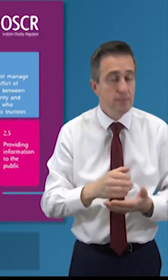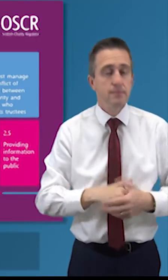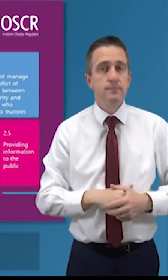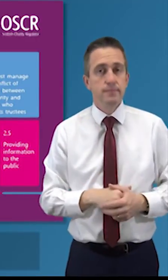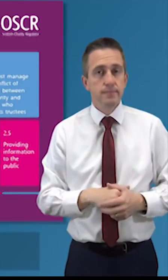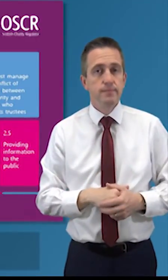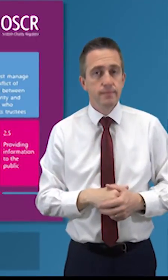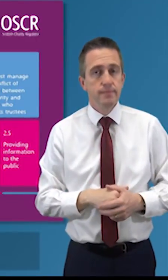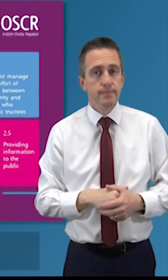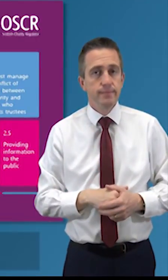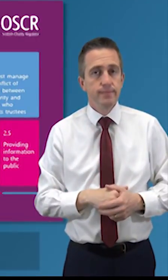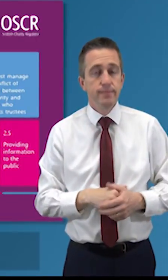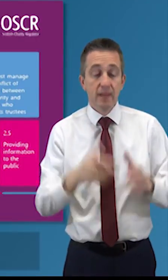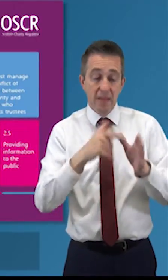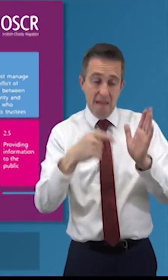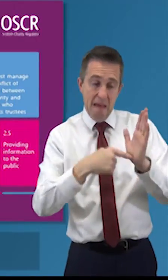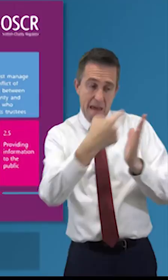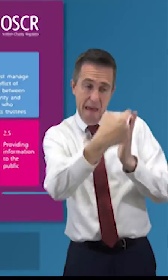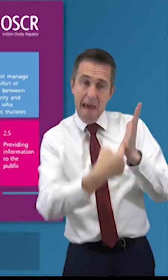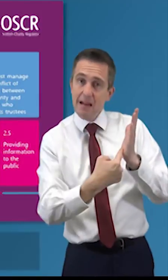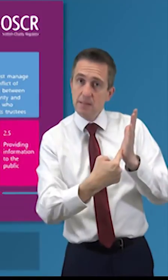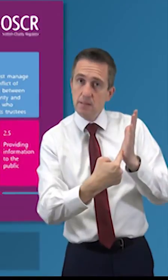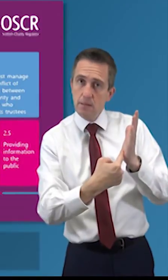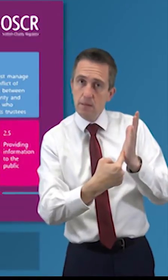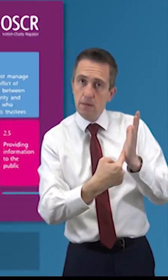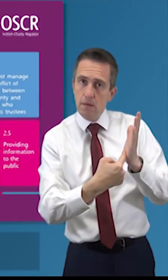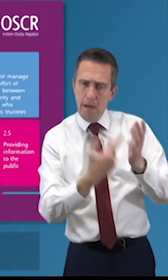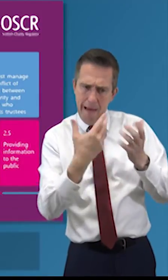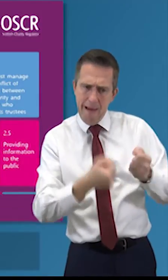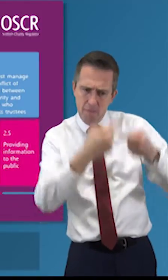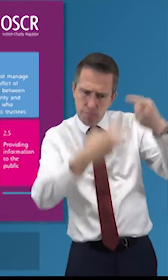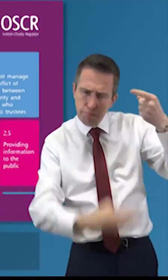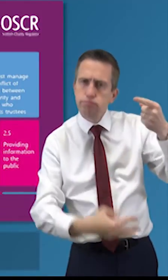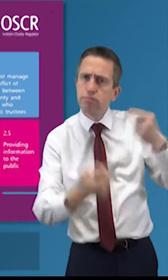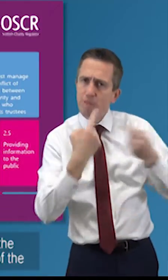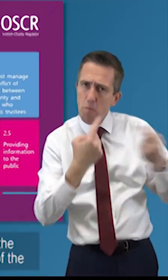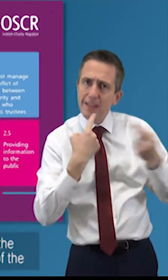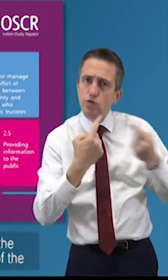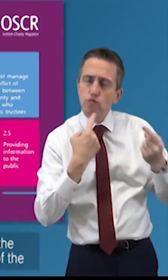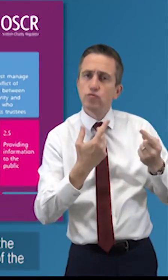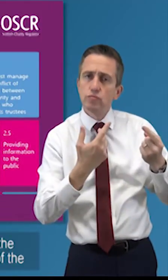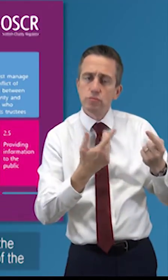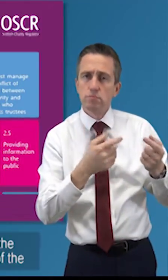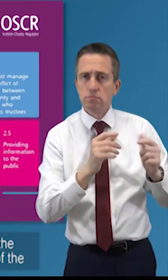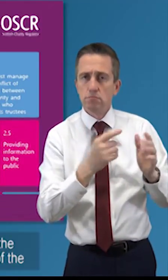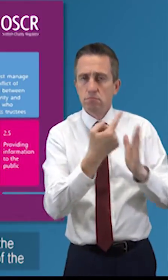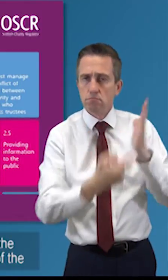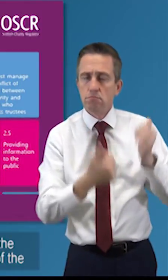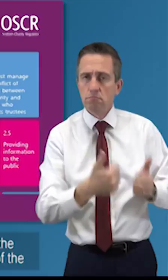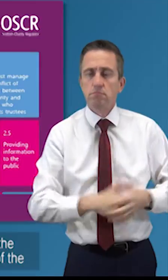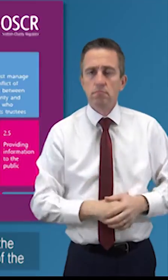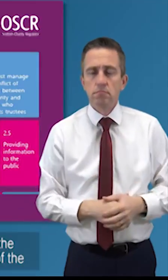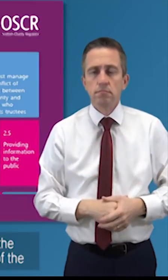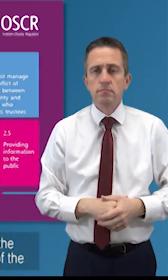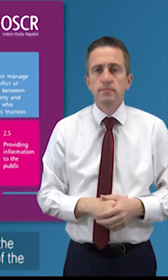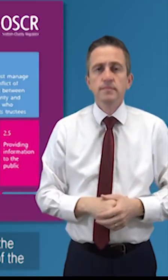the act's quite helpful in unpacking a little bit what that means so oops that was